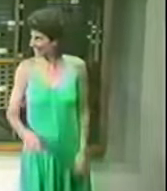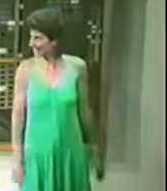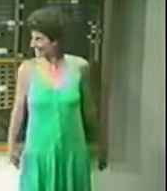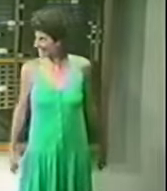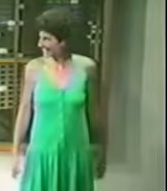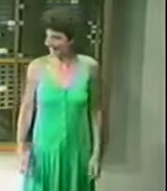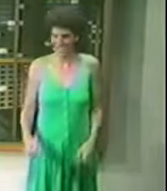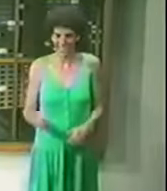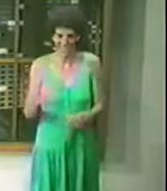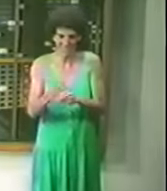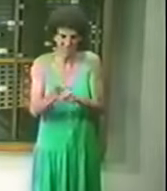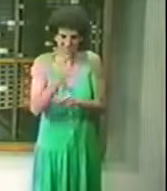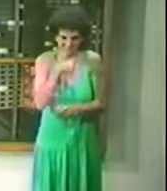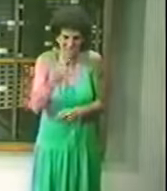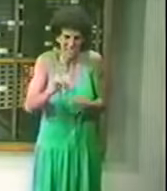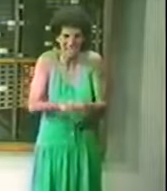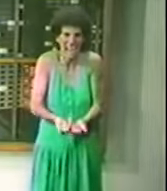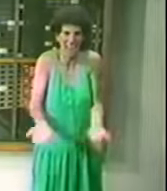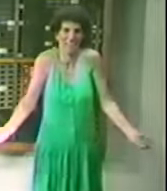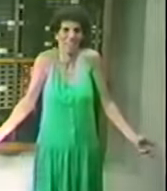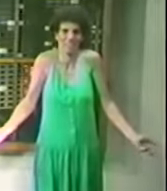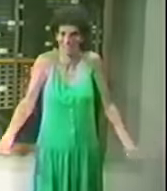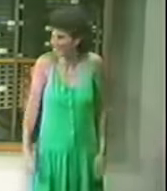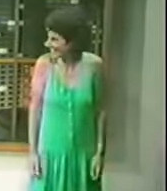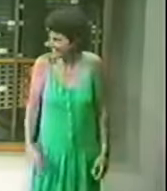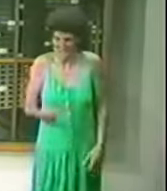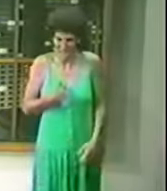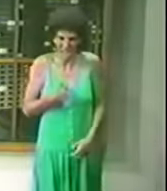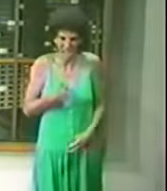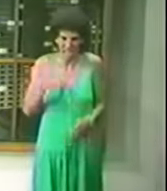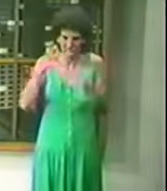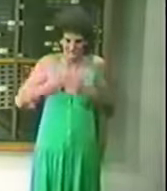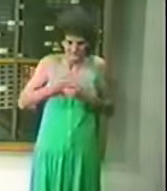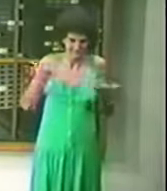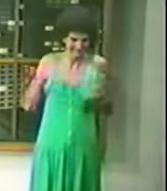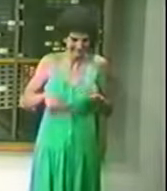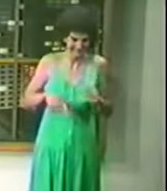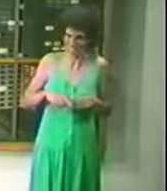She did my face. I don't fucking know why. What am I, that fucking pale?